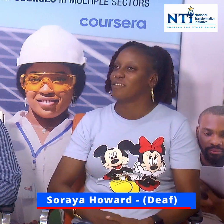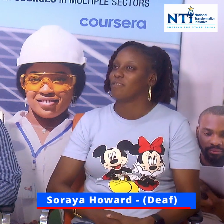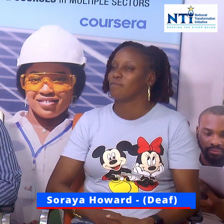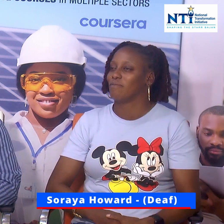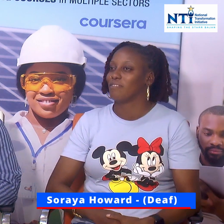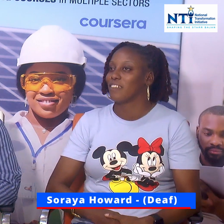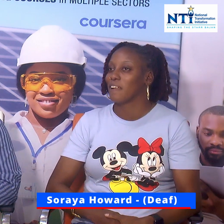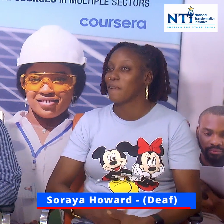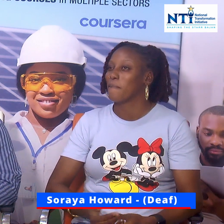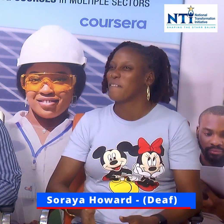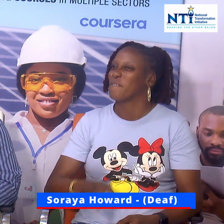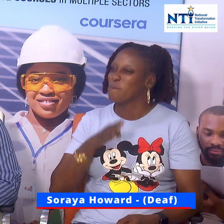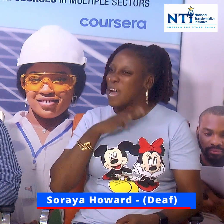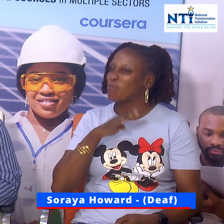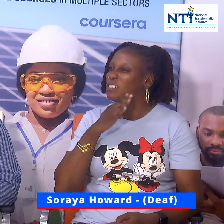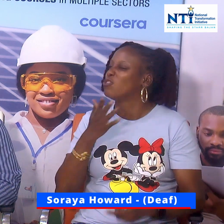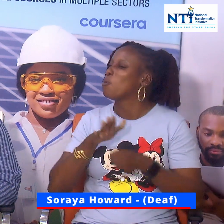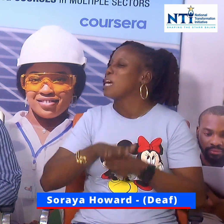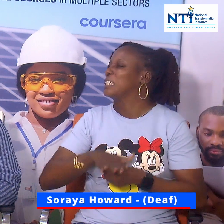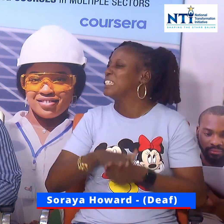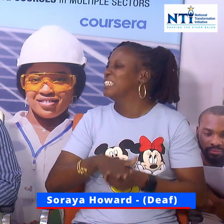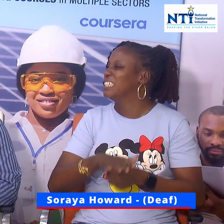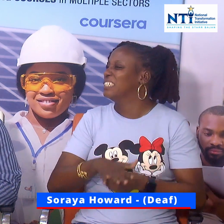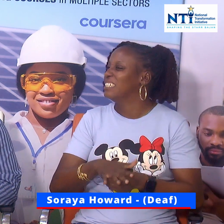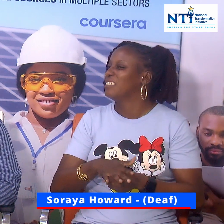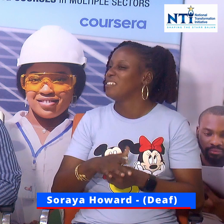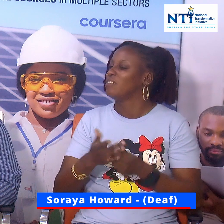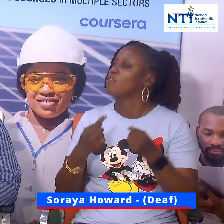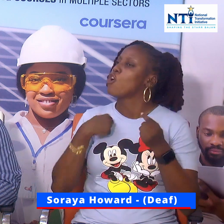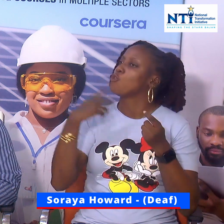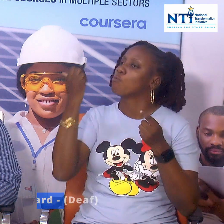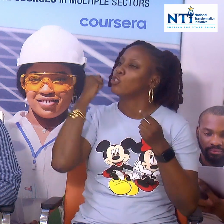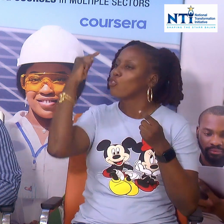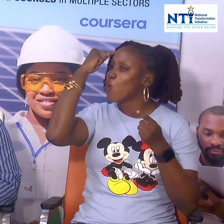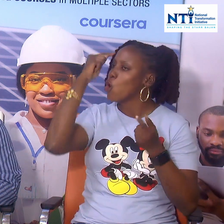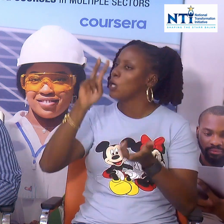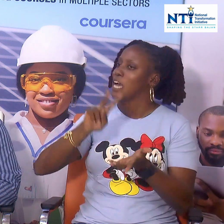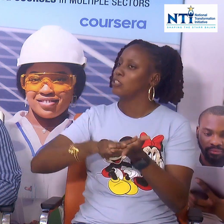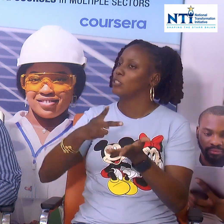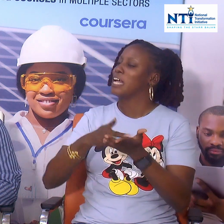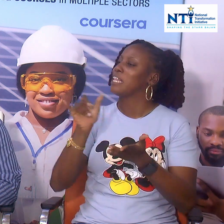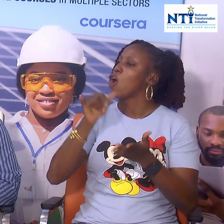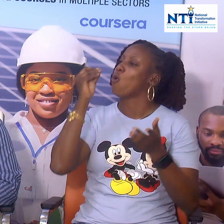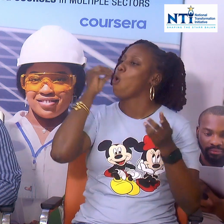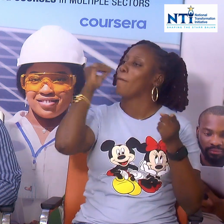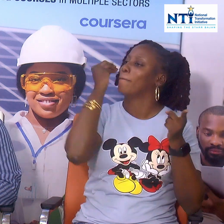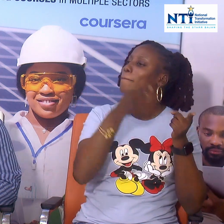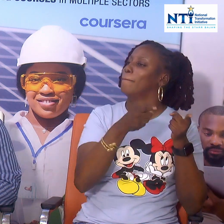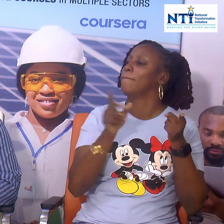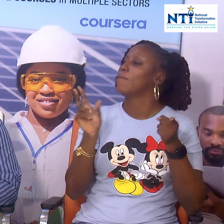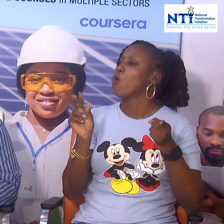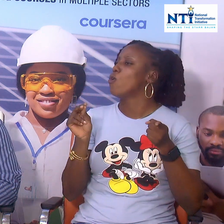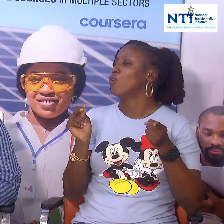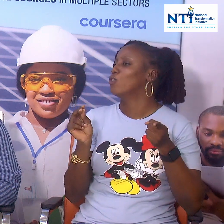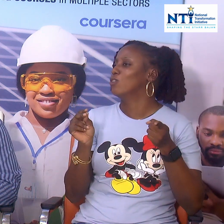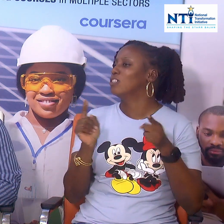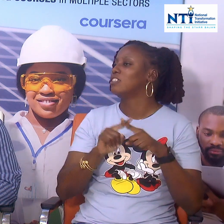I did struggle, and I had some frustrations as well, and sometimes a lot of stress, like in the